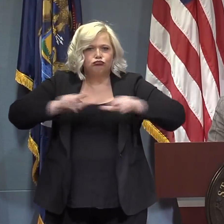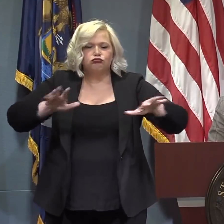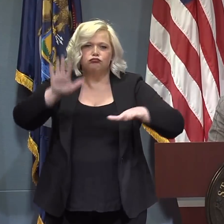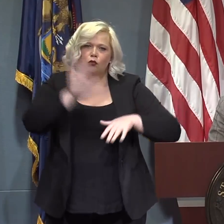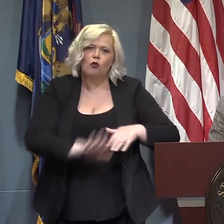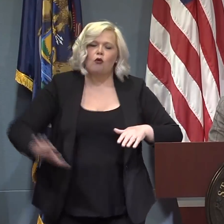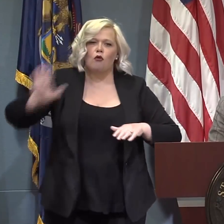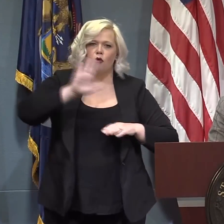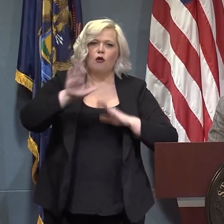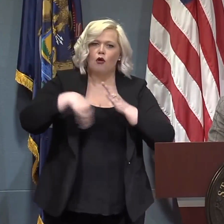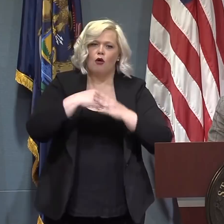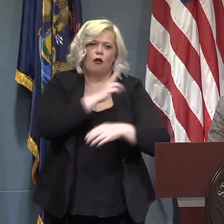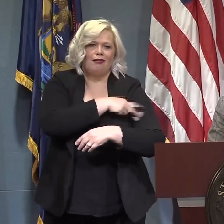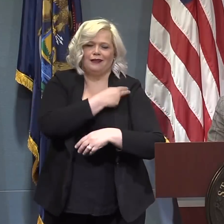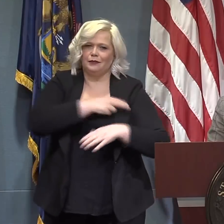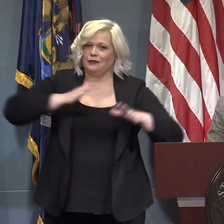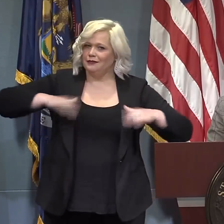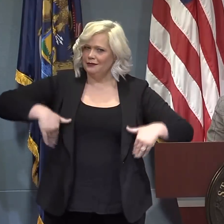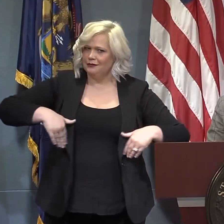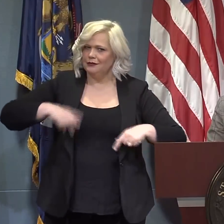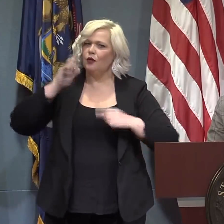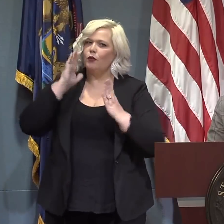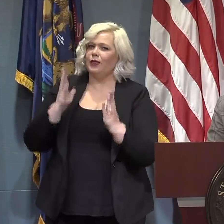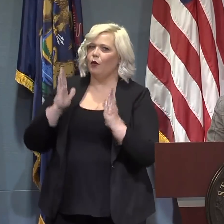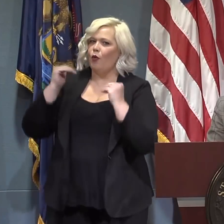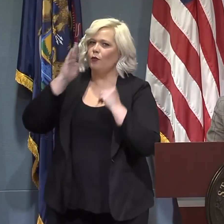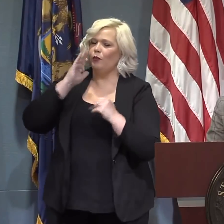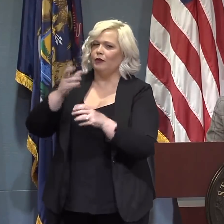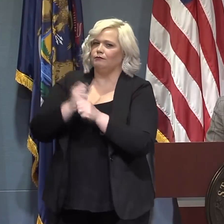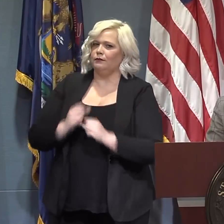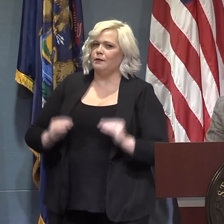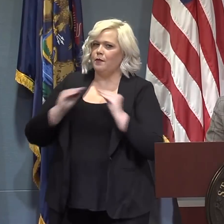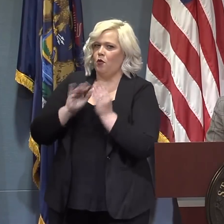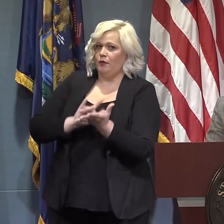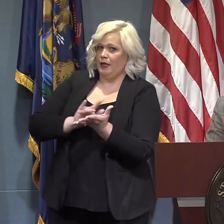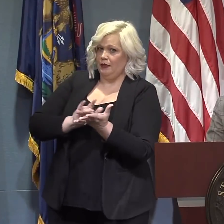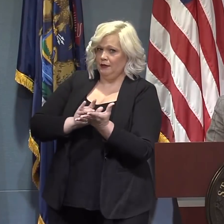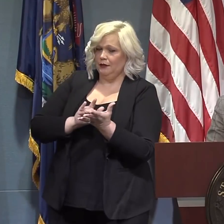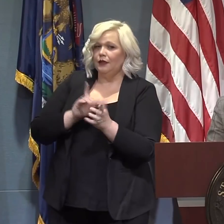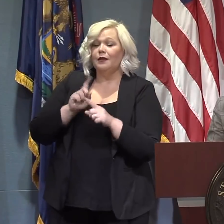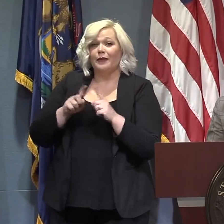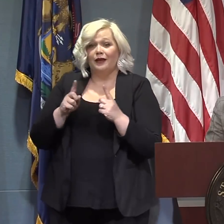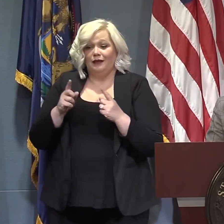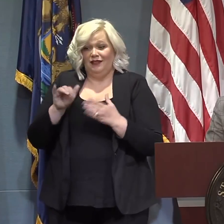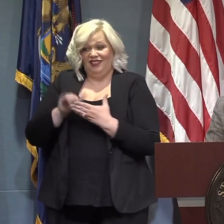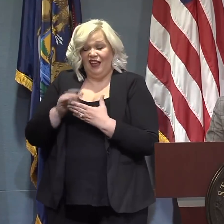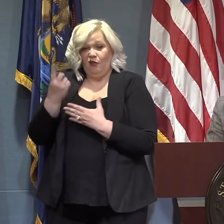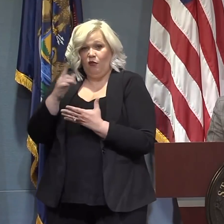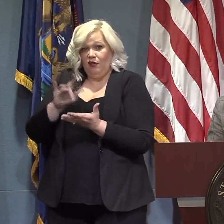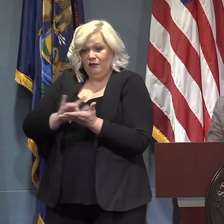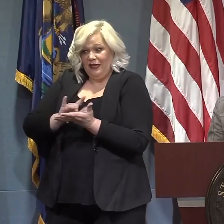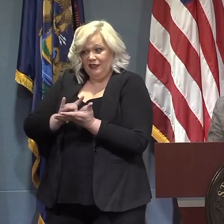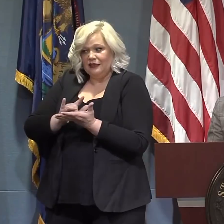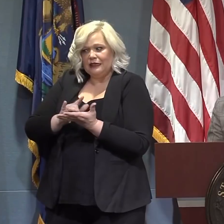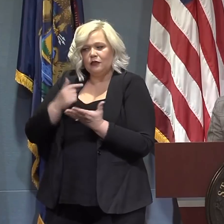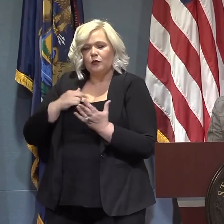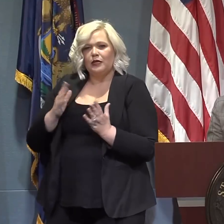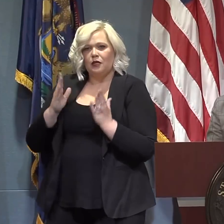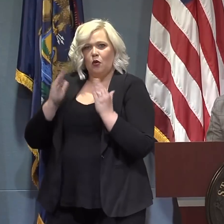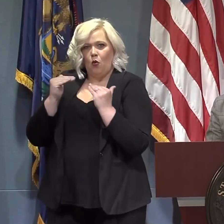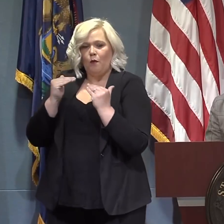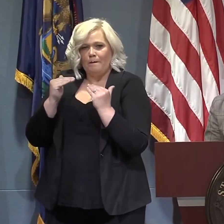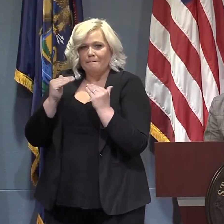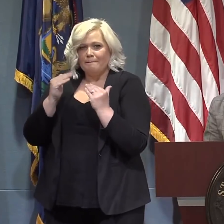state, and we hope that we will soon receive more. However, this is definitely one potential therapy that we are glad to